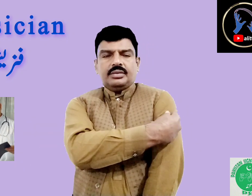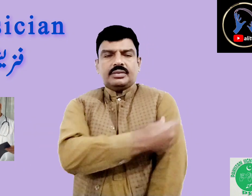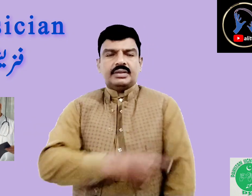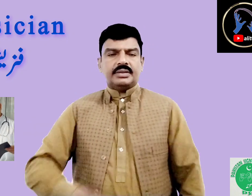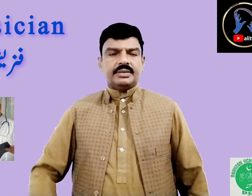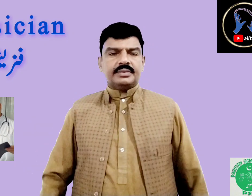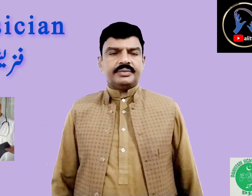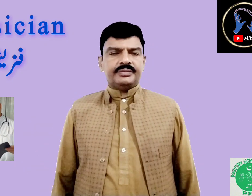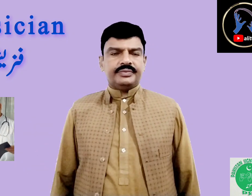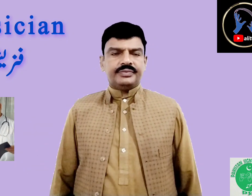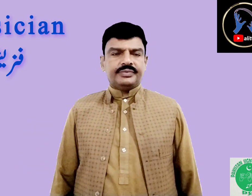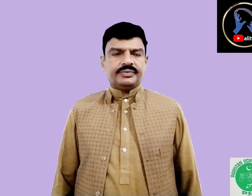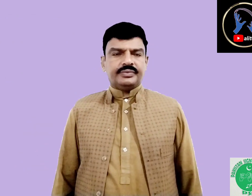doctor.